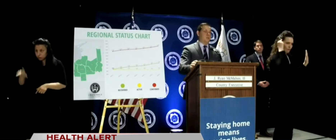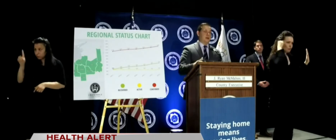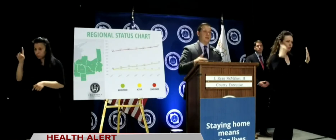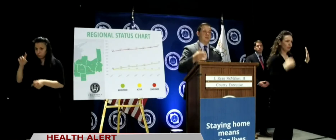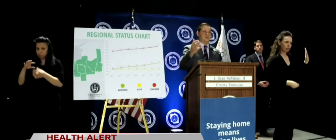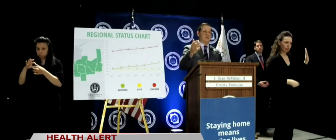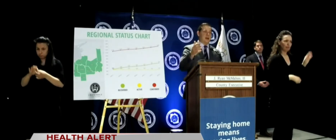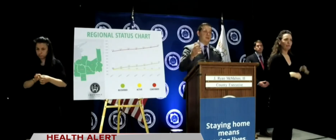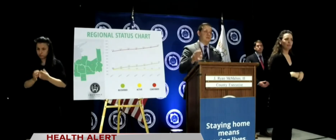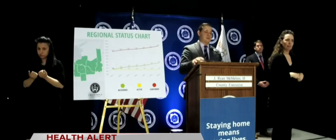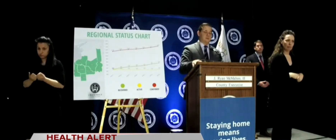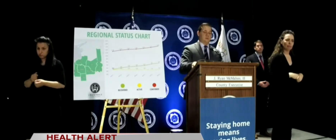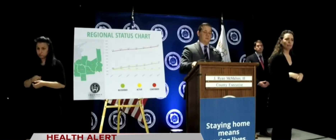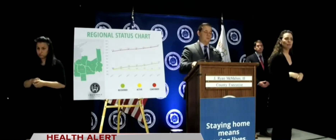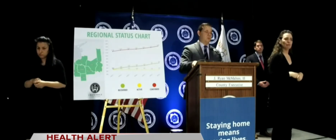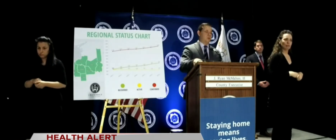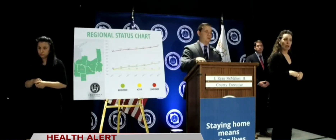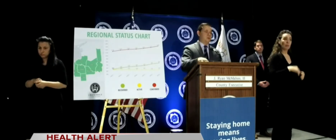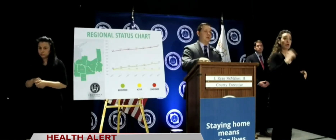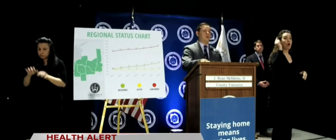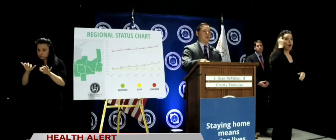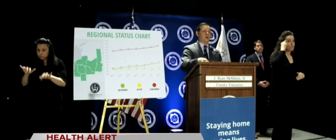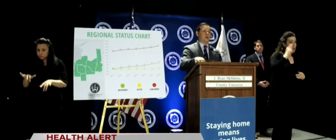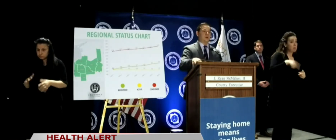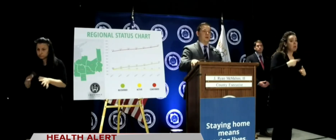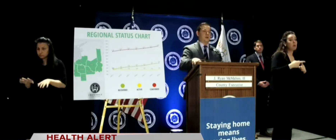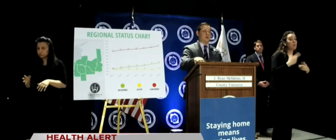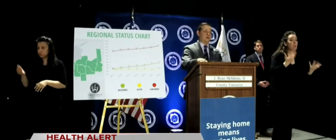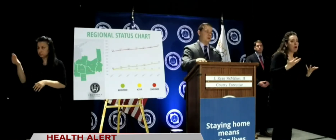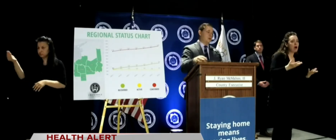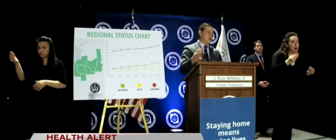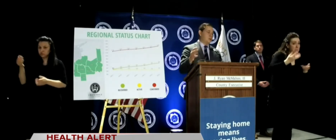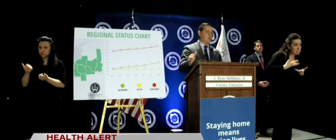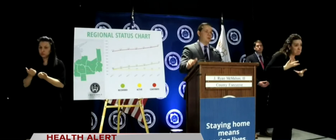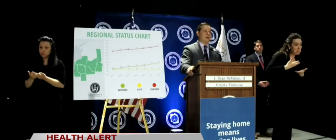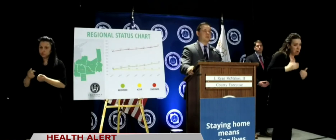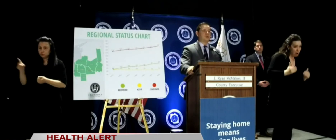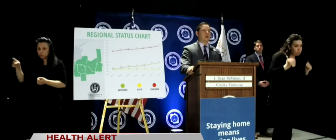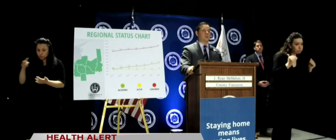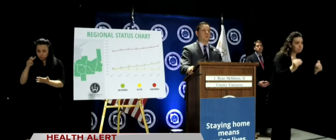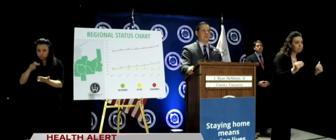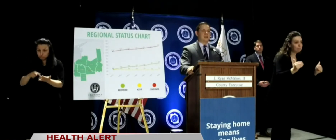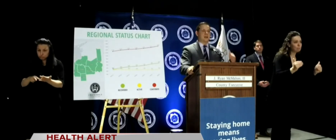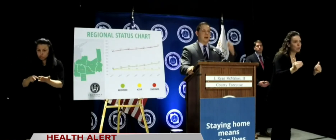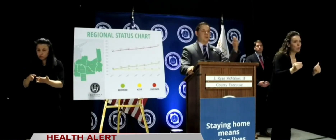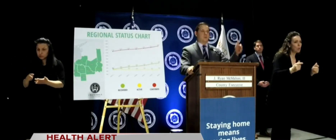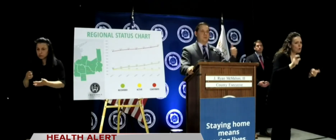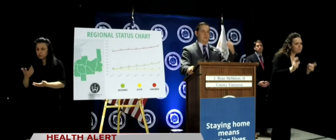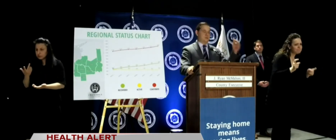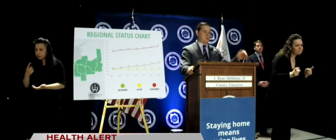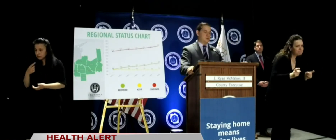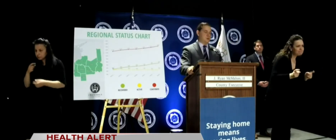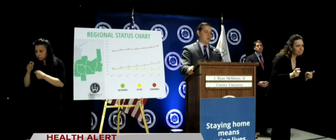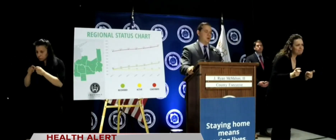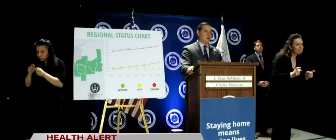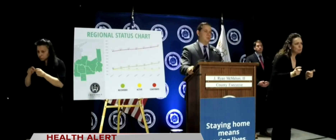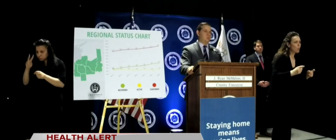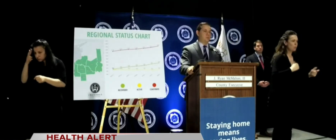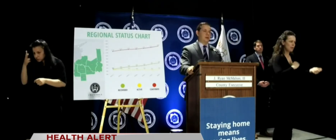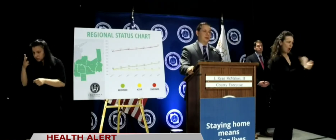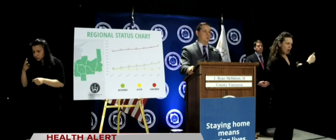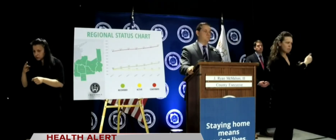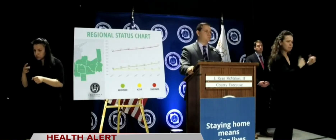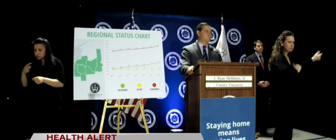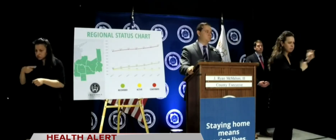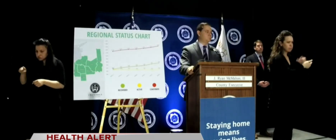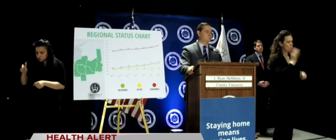may come back and give us feedback, say, really need to know more here, here, or here. Then we get back to the drawing board. But that's kind of how we envision this thing